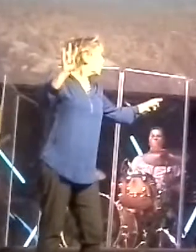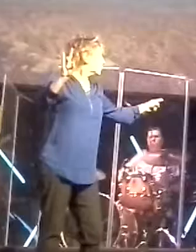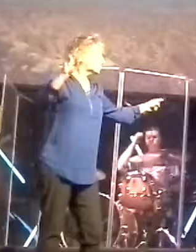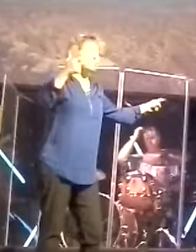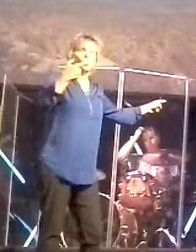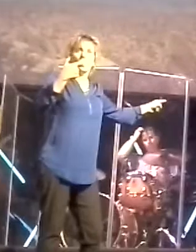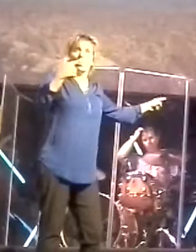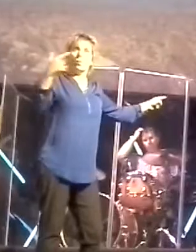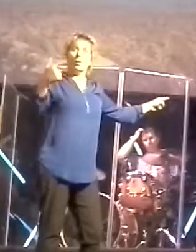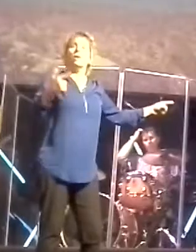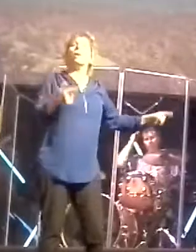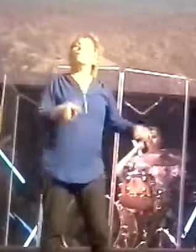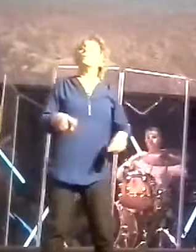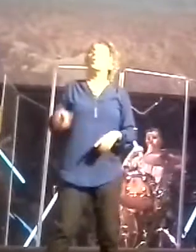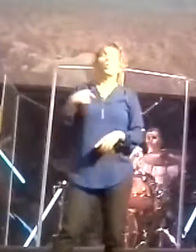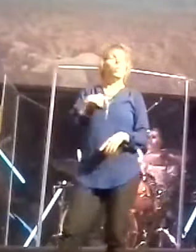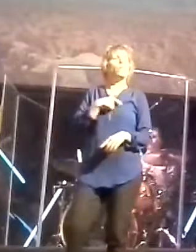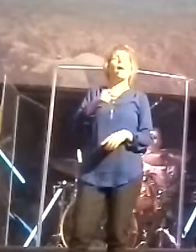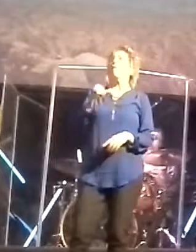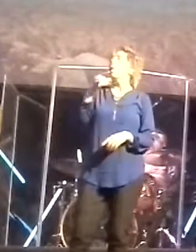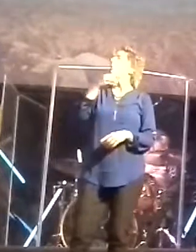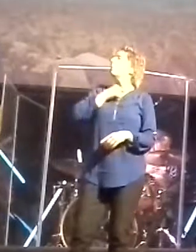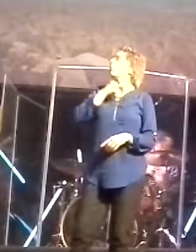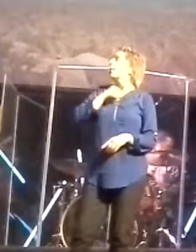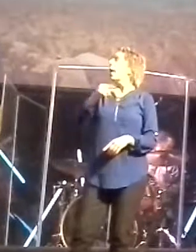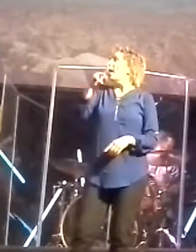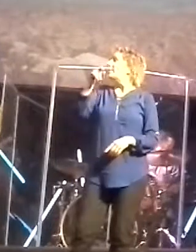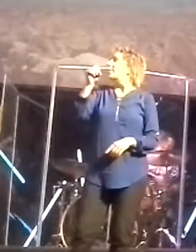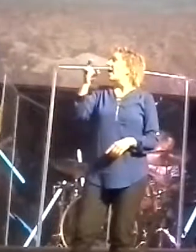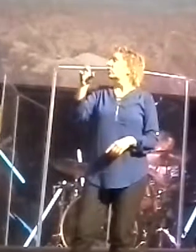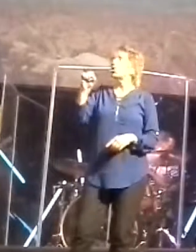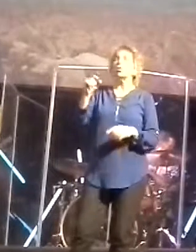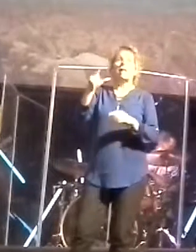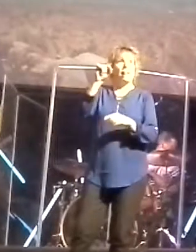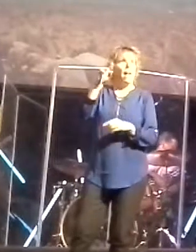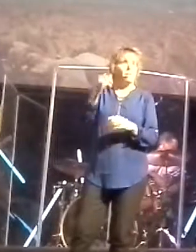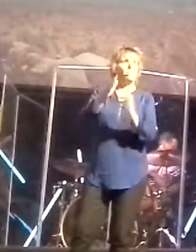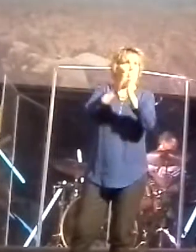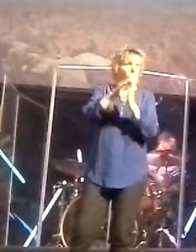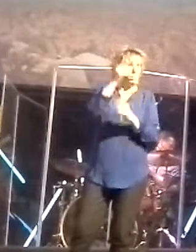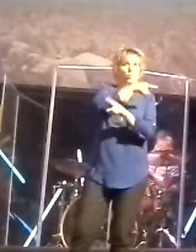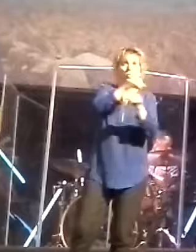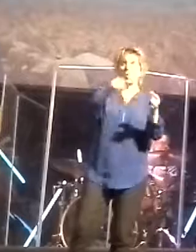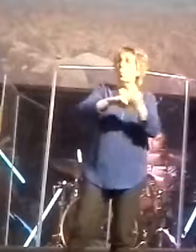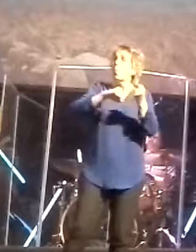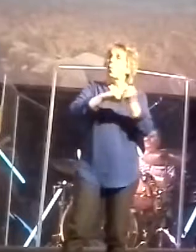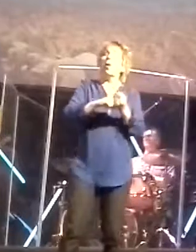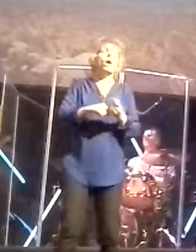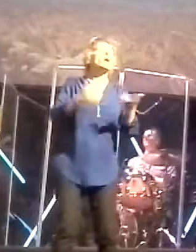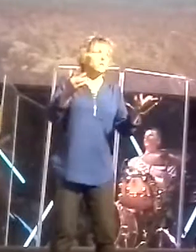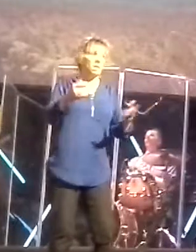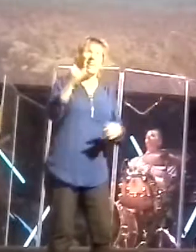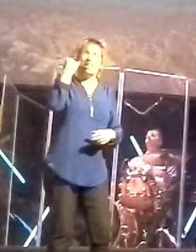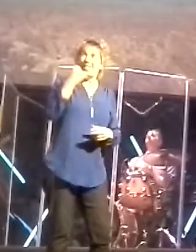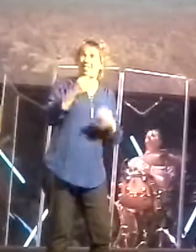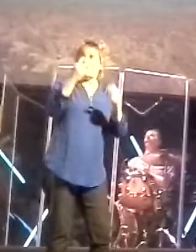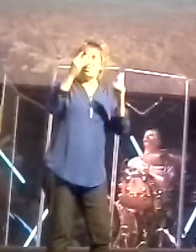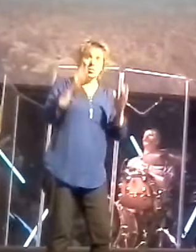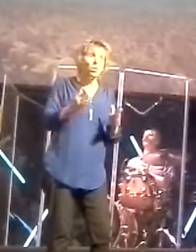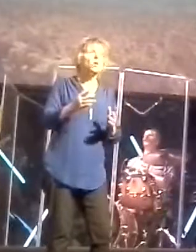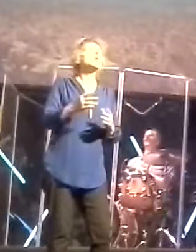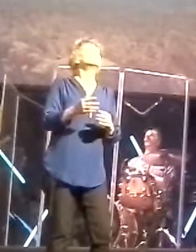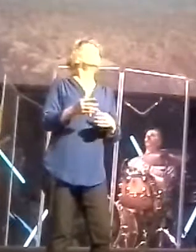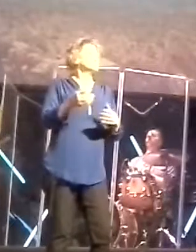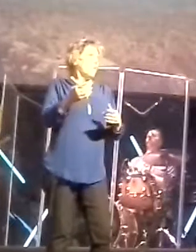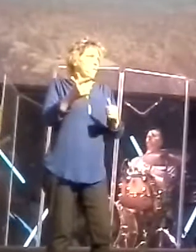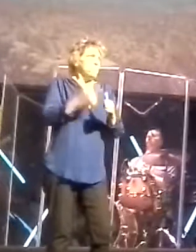have pastors and chaplains in the lobby to pray with you, to talk with you, anything that you need. And any guests or visitors here today, thank you. You